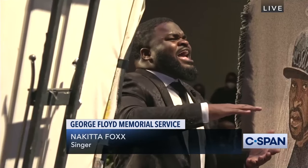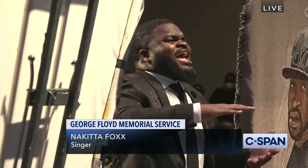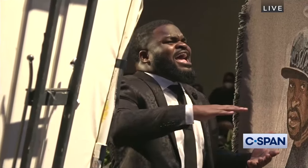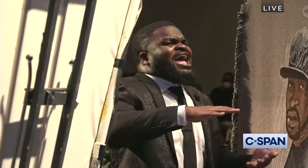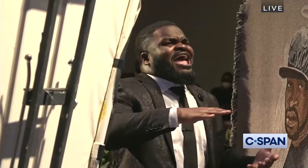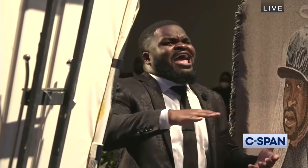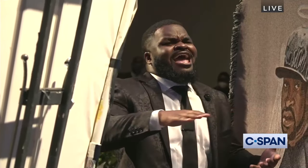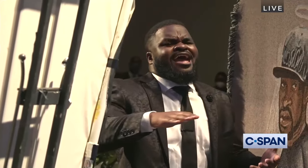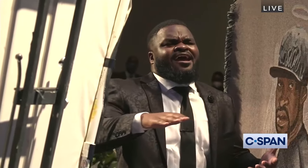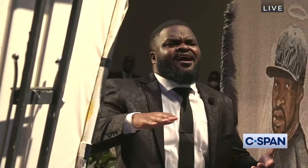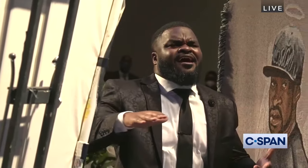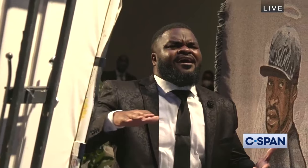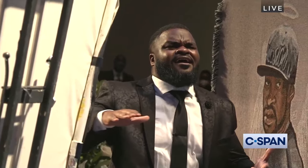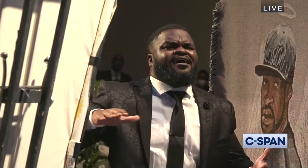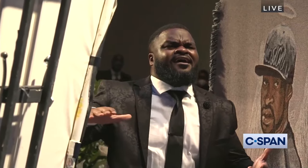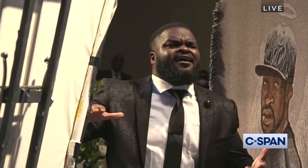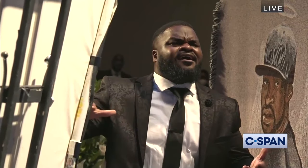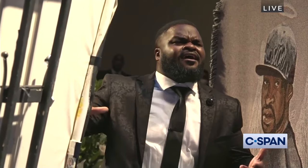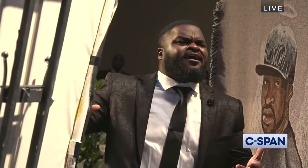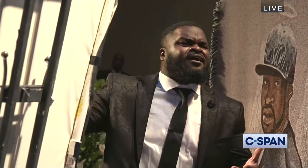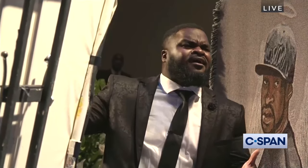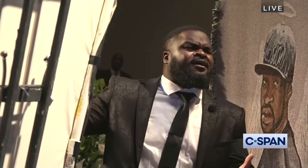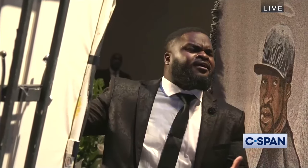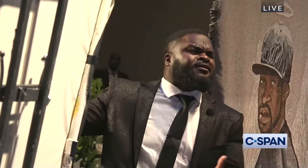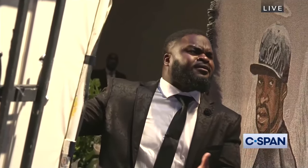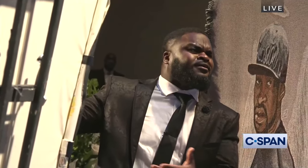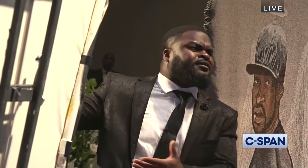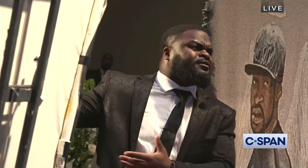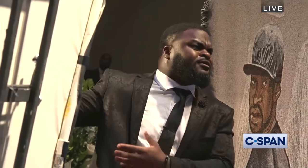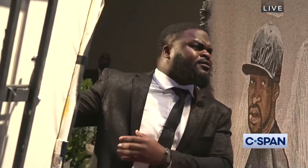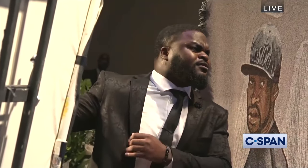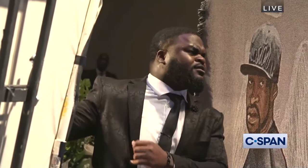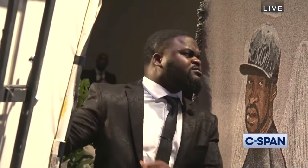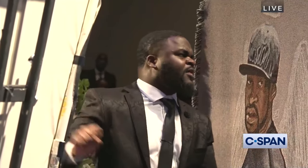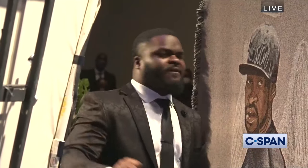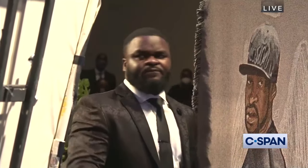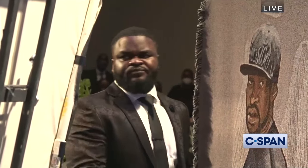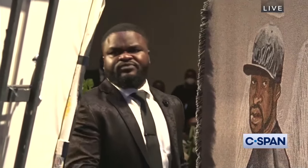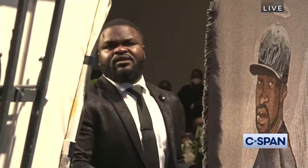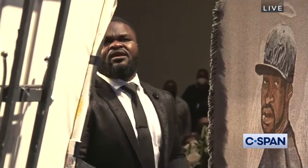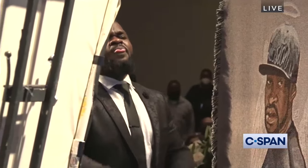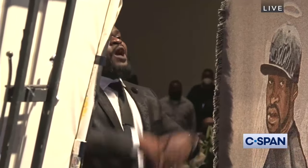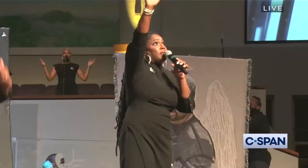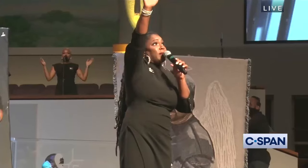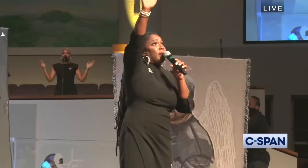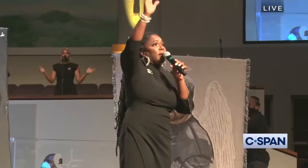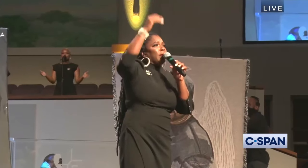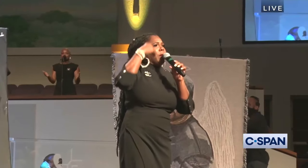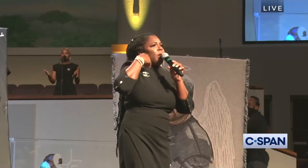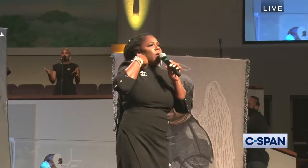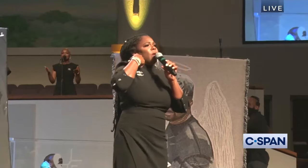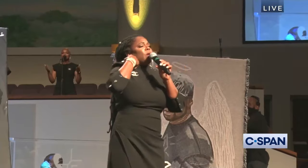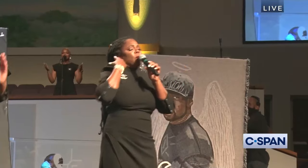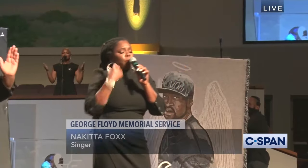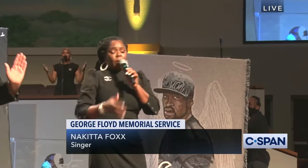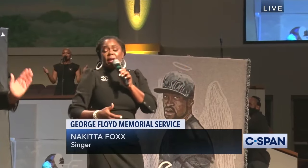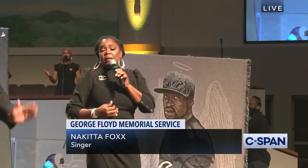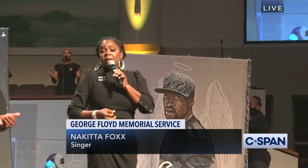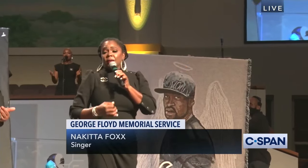We thank you, Lord, for the life of our brother. We offer you praise, Jesus.